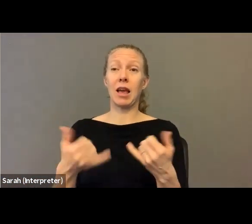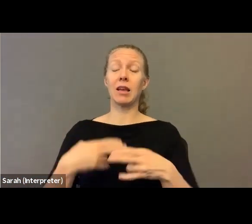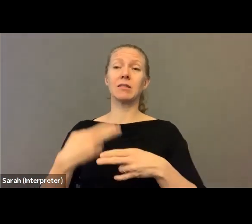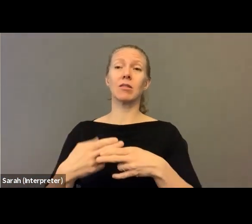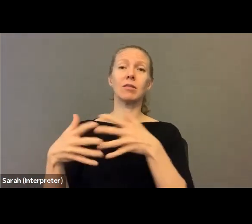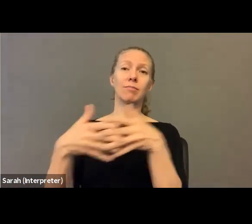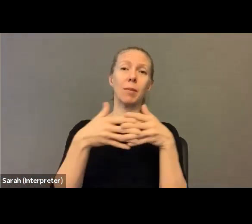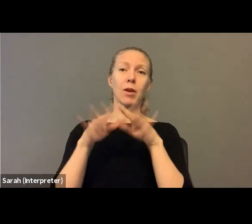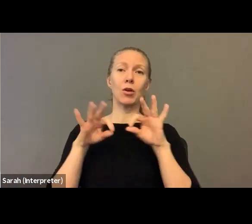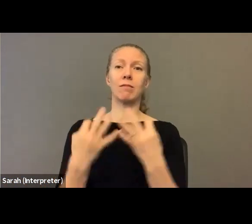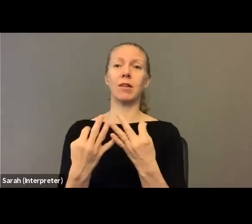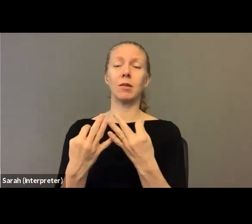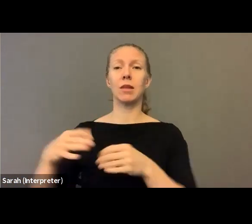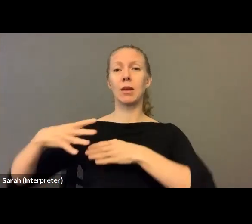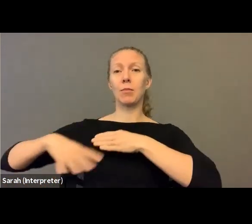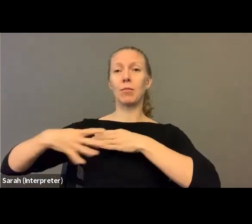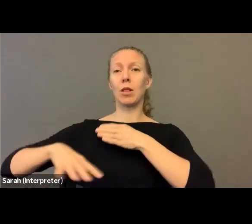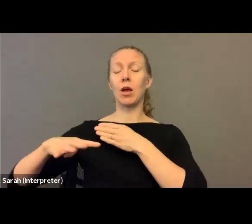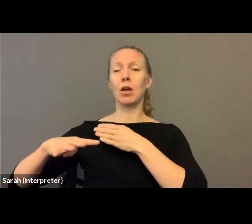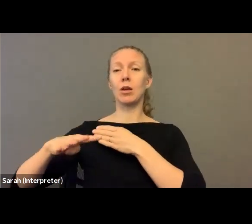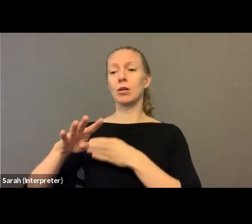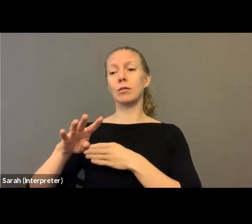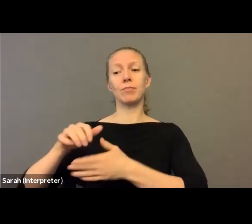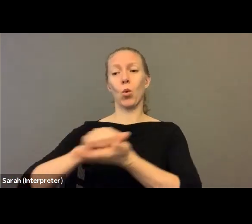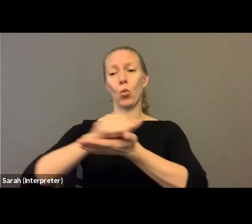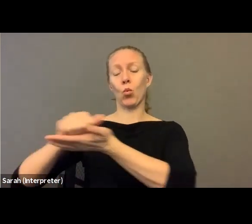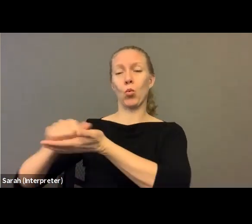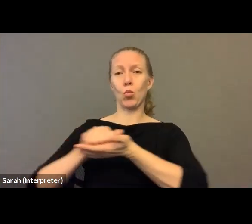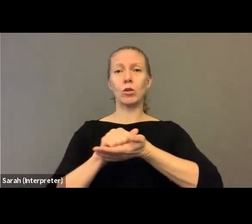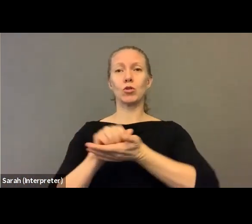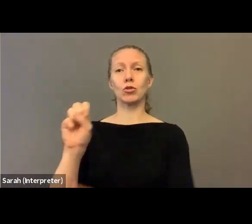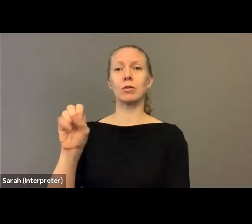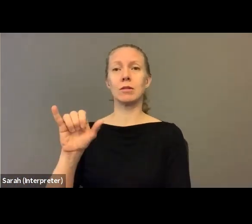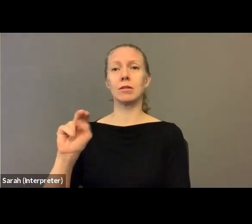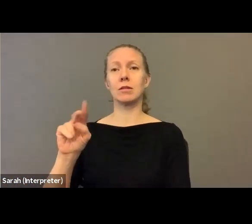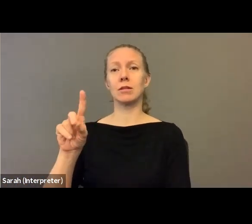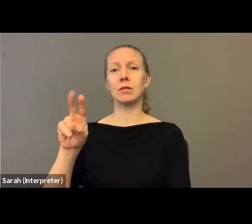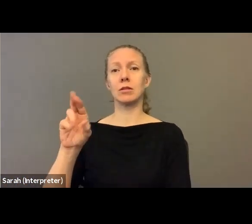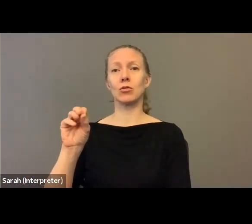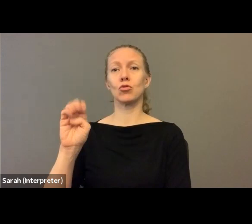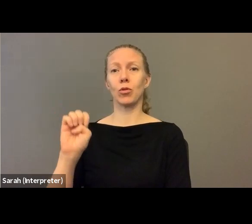Syndrome. It's another two-part piece, but it's, yeah.